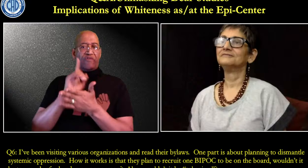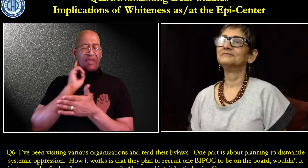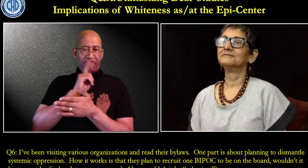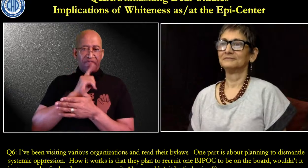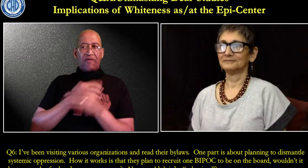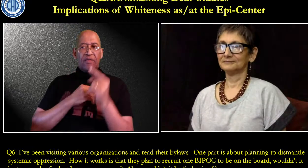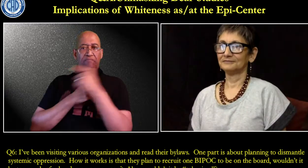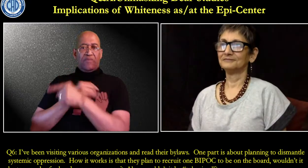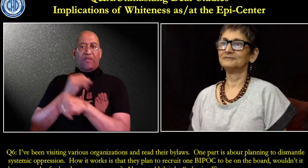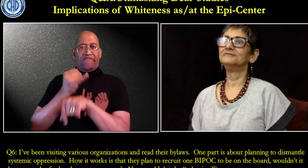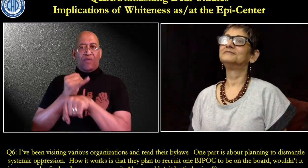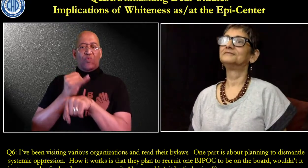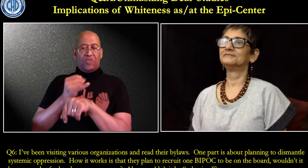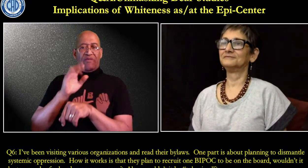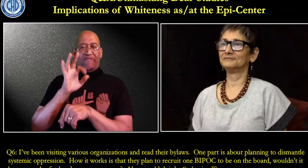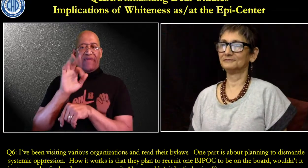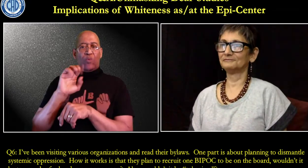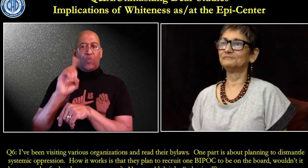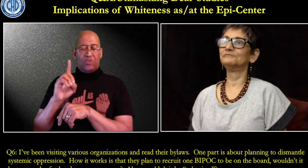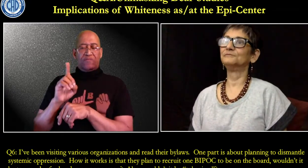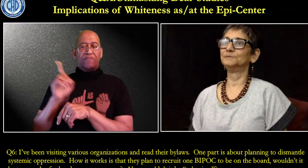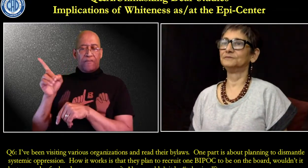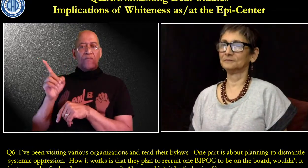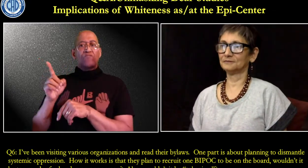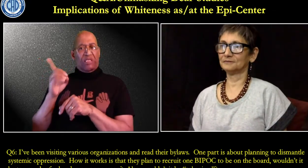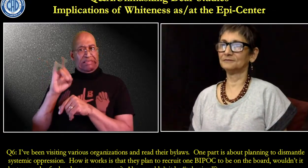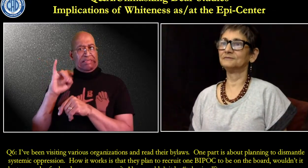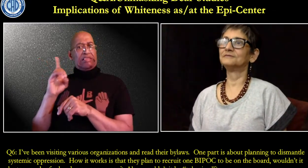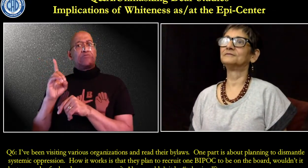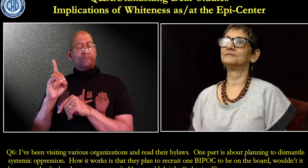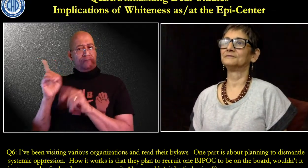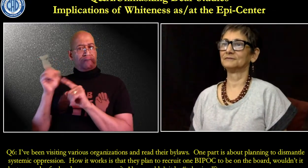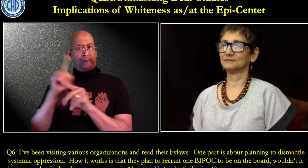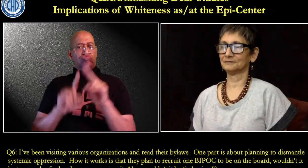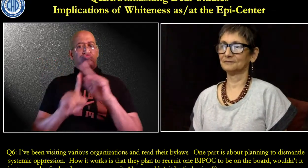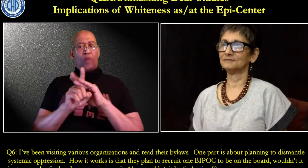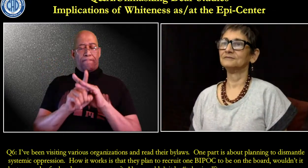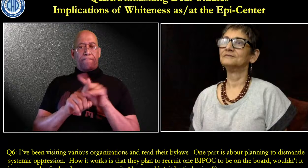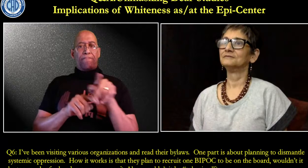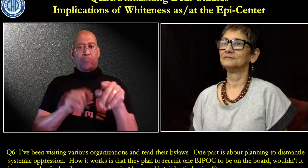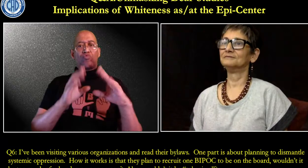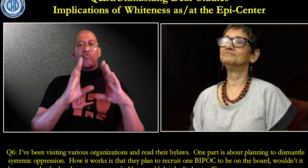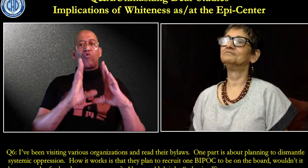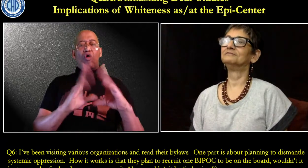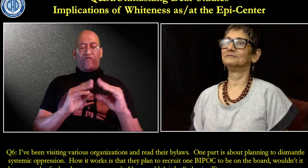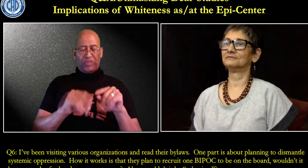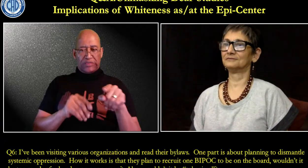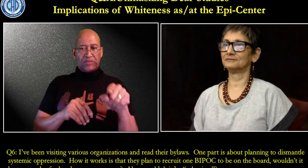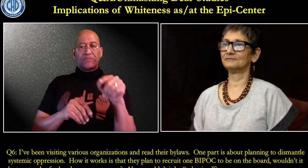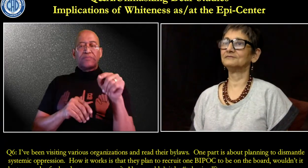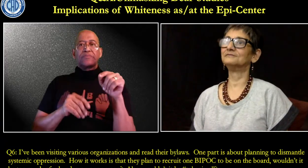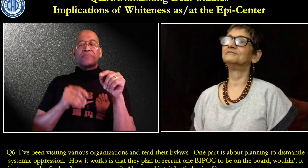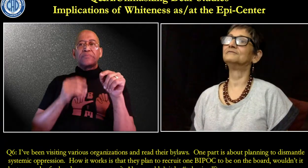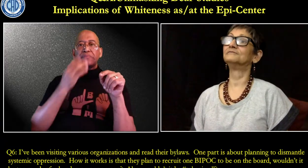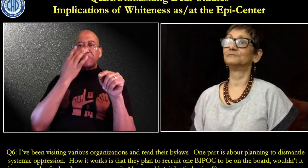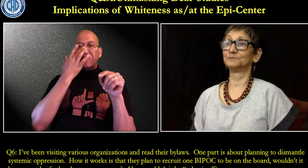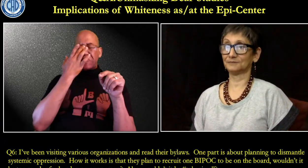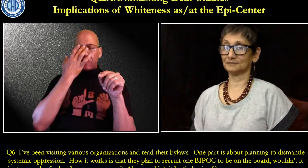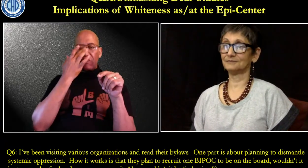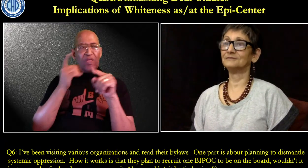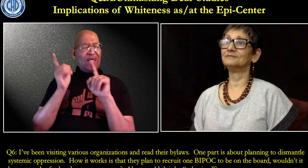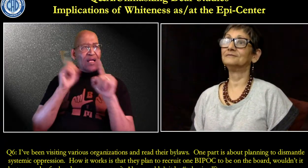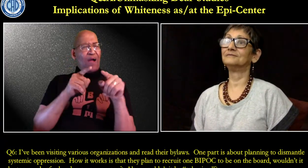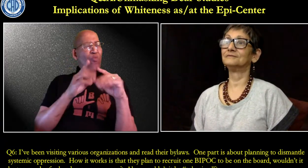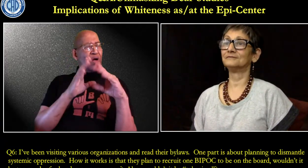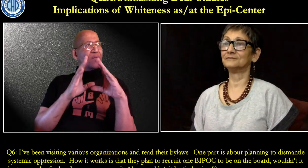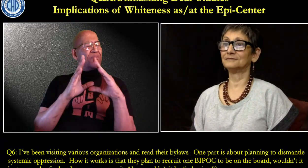there was Black Death from NAD. They went to the Institute, School for the Deaf, and they started